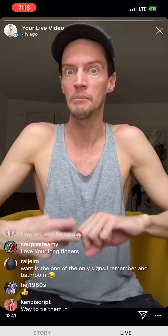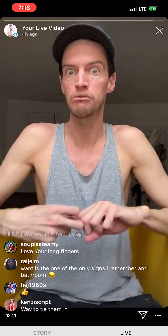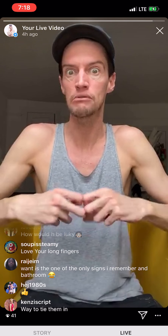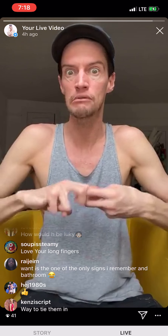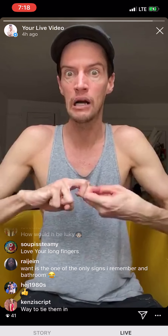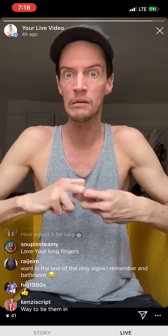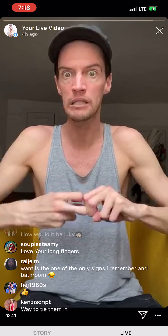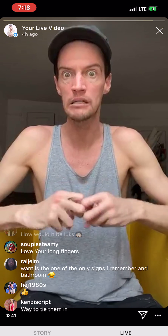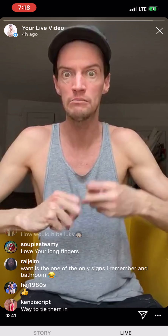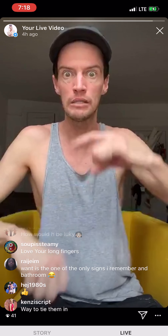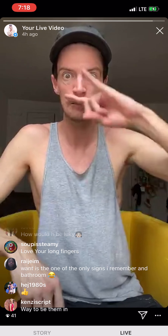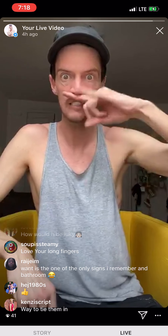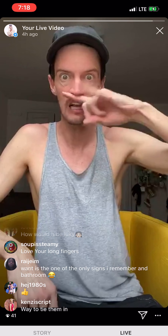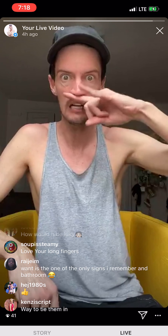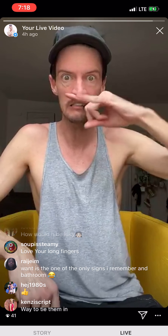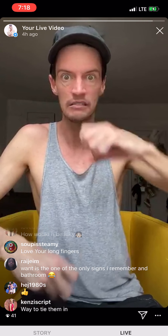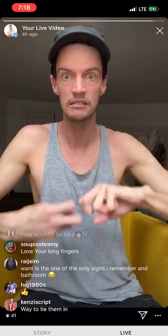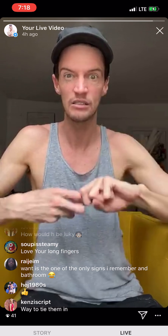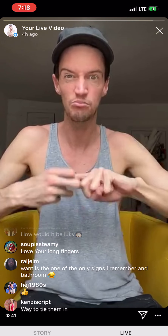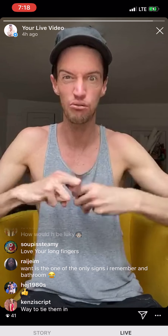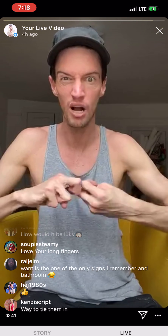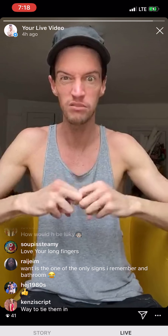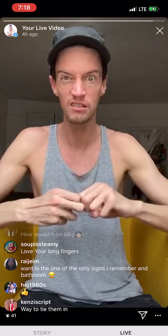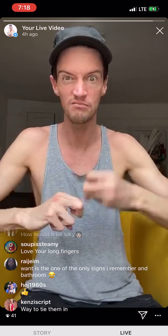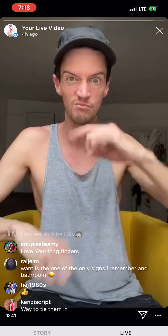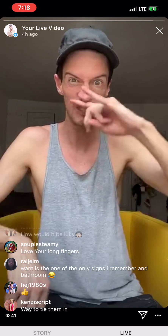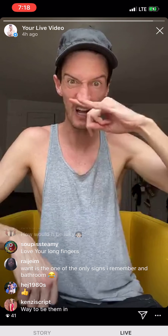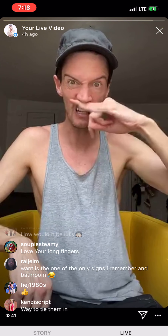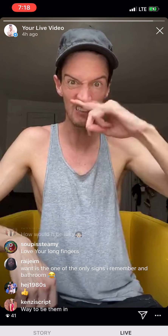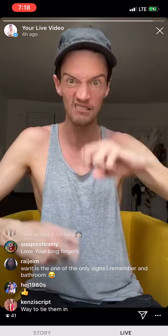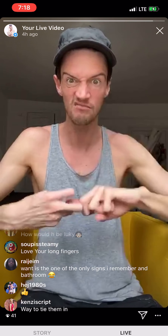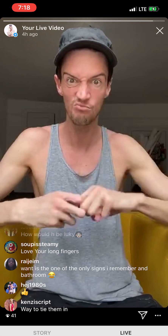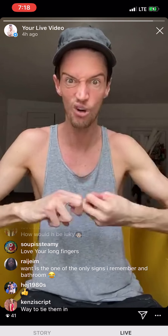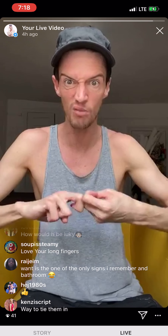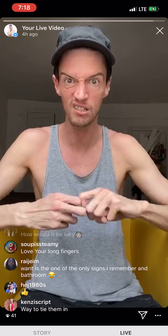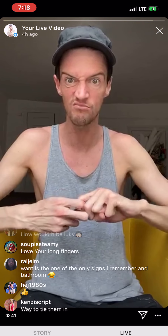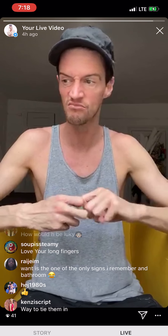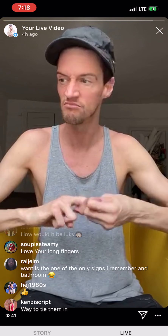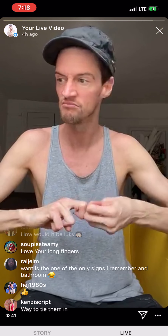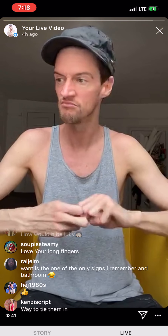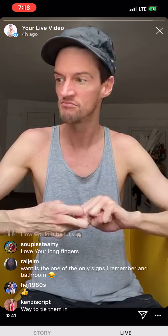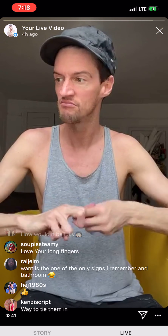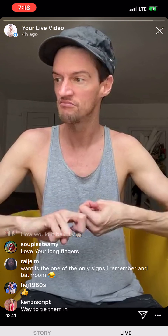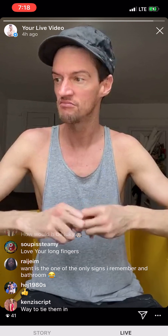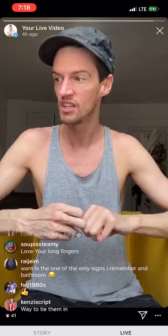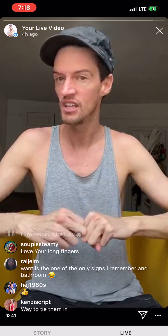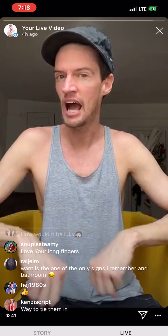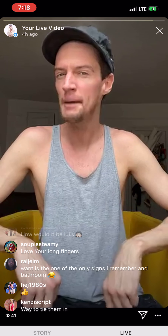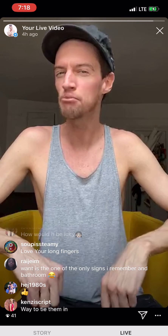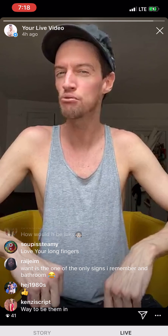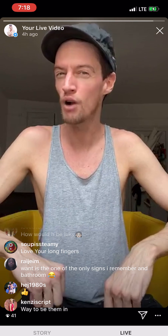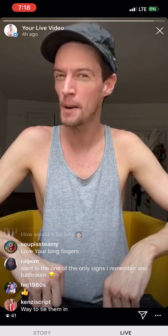problem child. Problem child. Problem. I promise